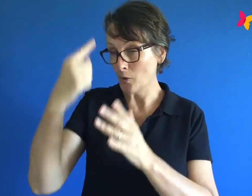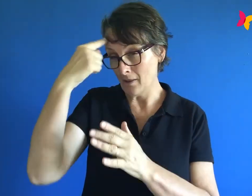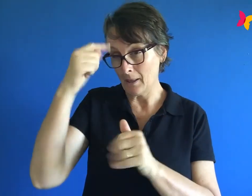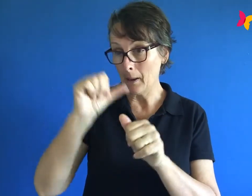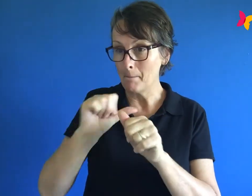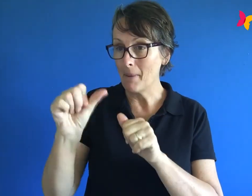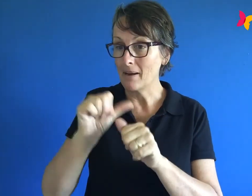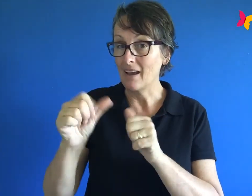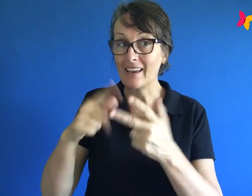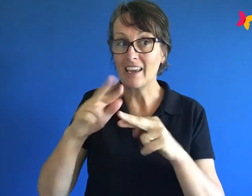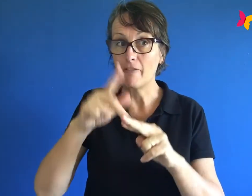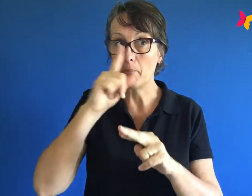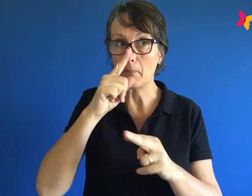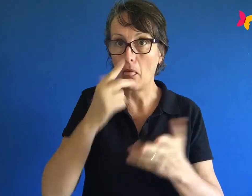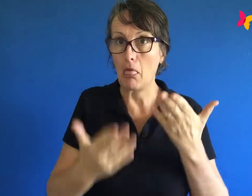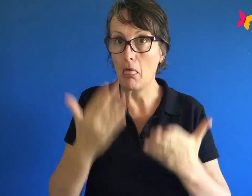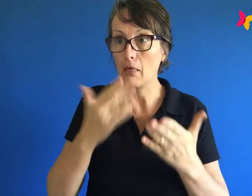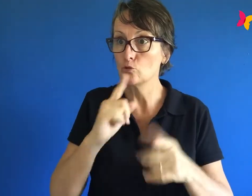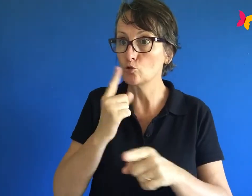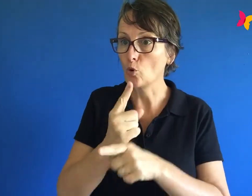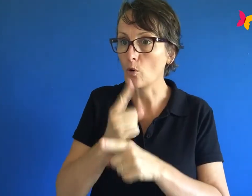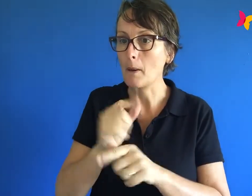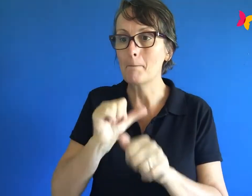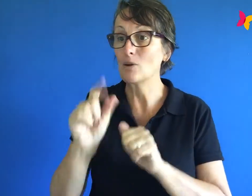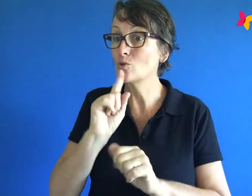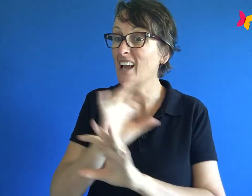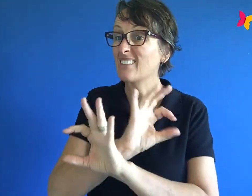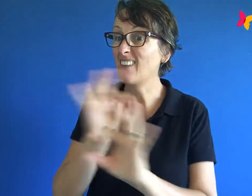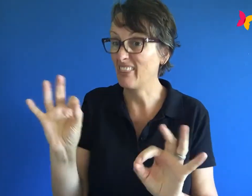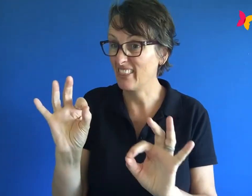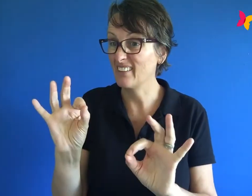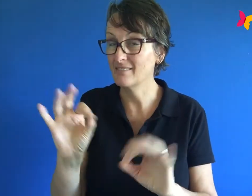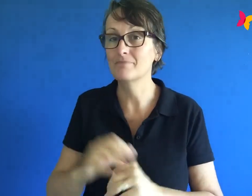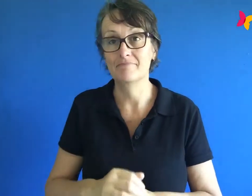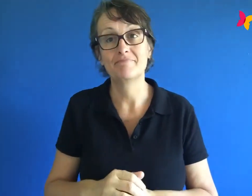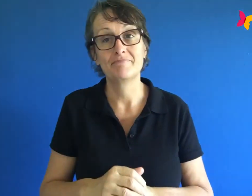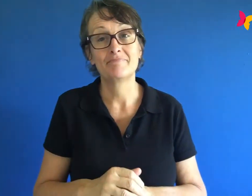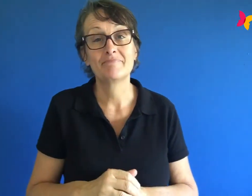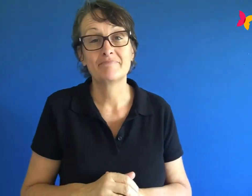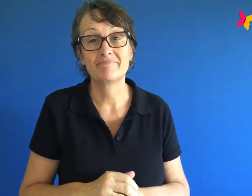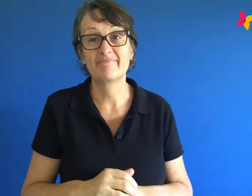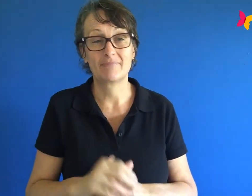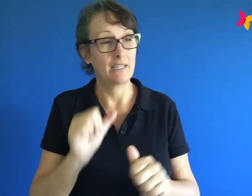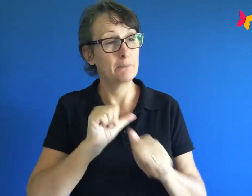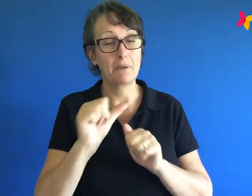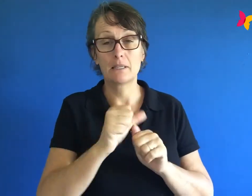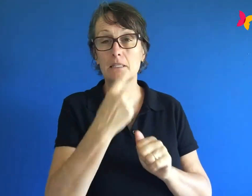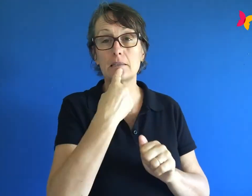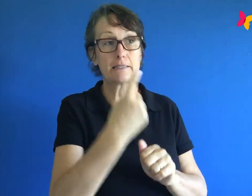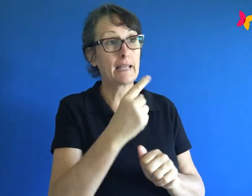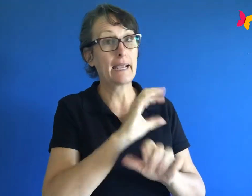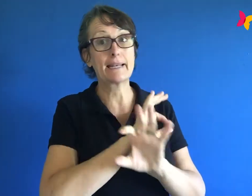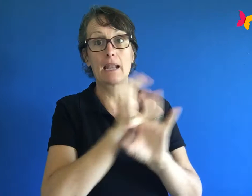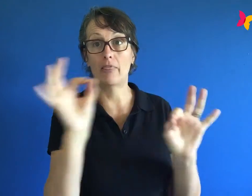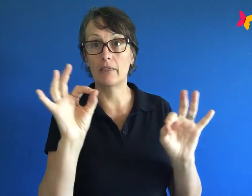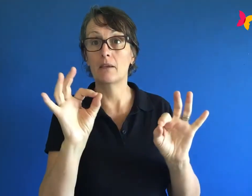Why? Because mental illness isolates. It isolates the person going through it, it isolates their support